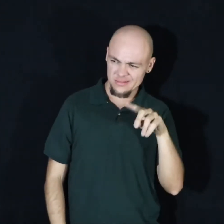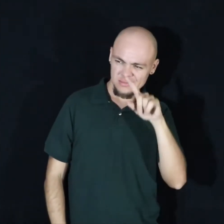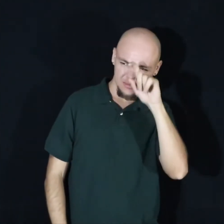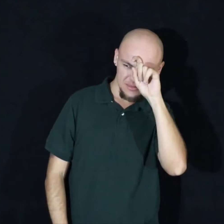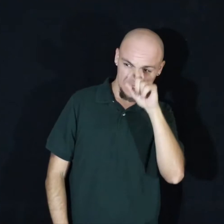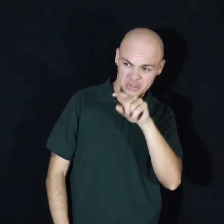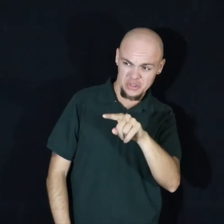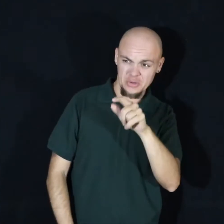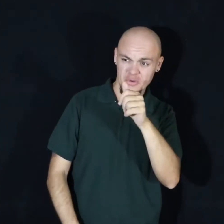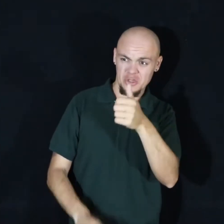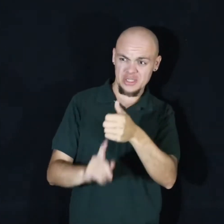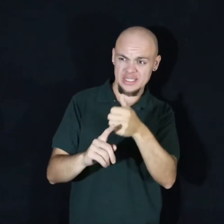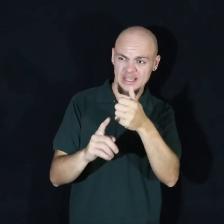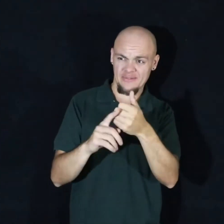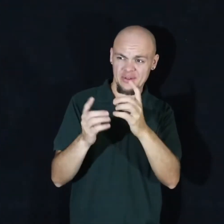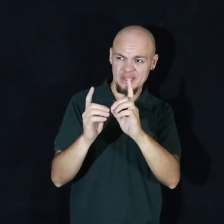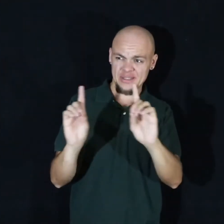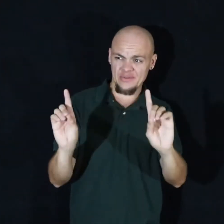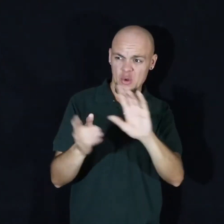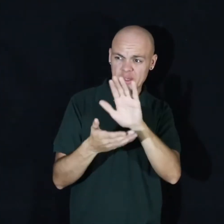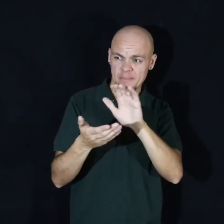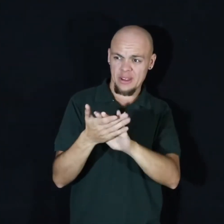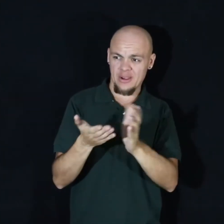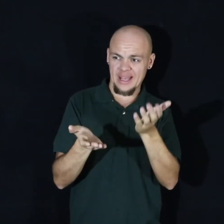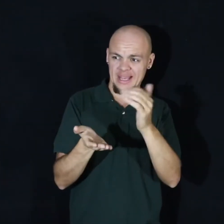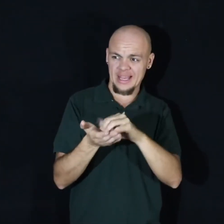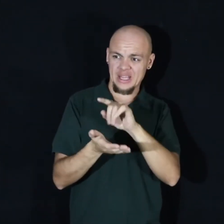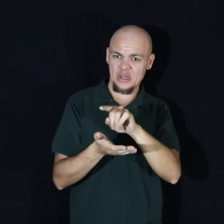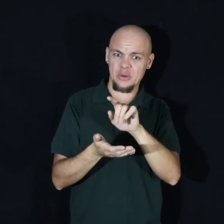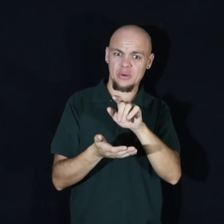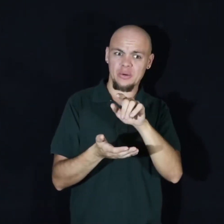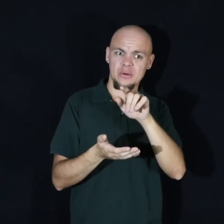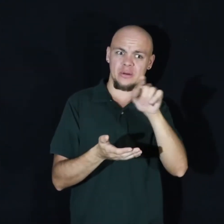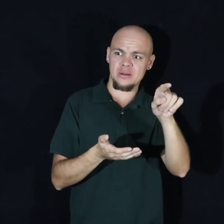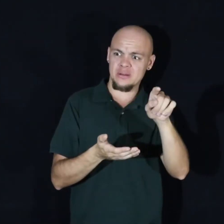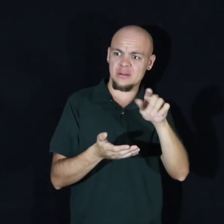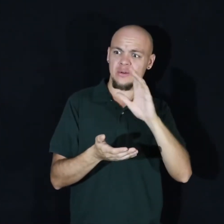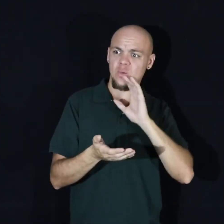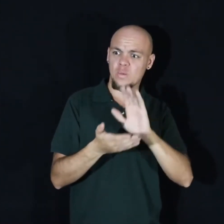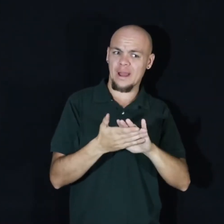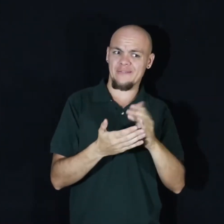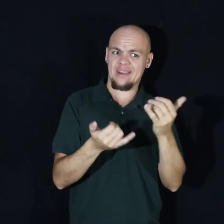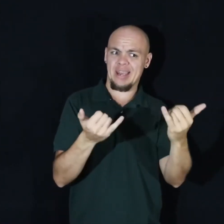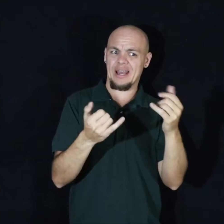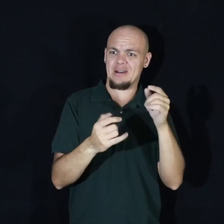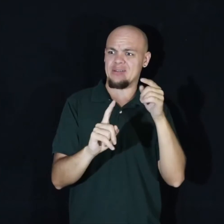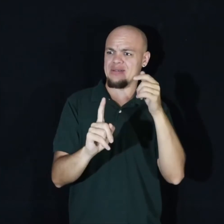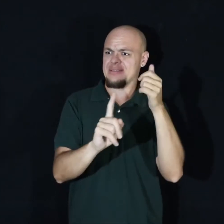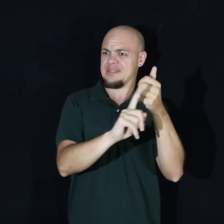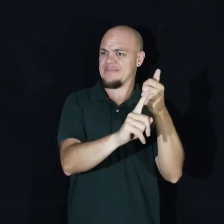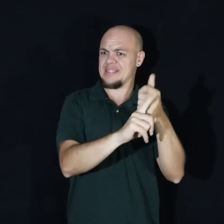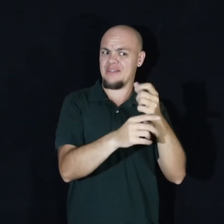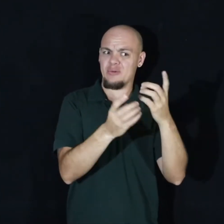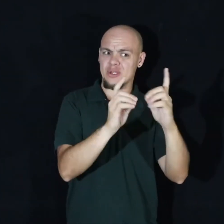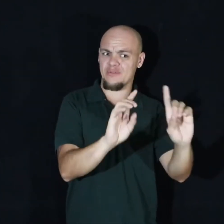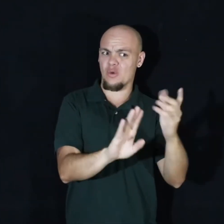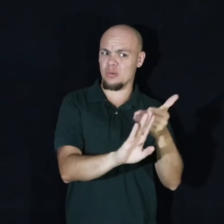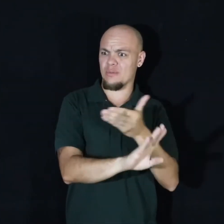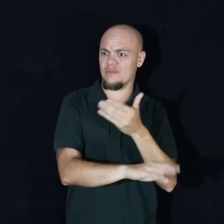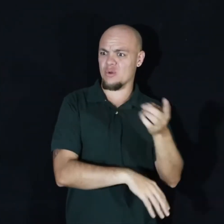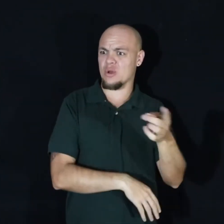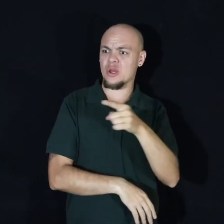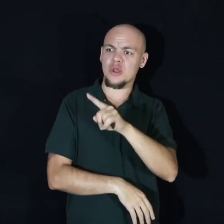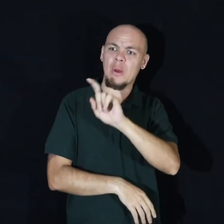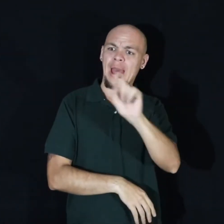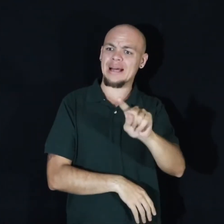I find a hard time believing that. You yourself were divorced and remarried. You're marrying people who were divorced and are now remarrying. You